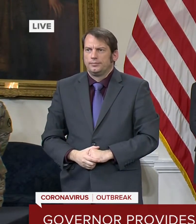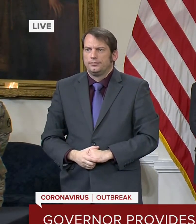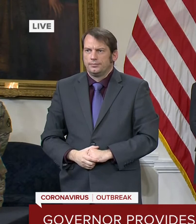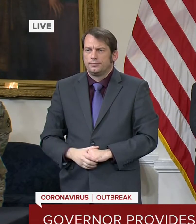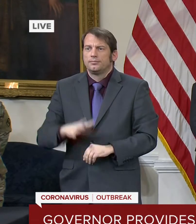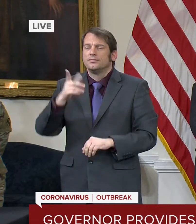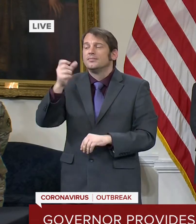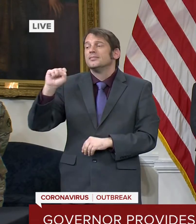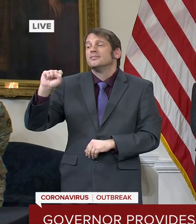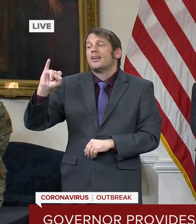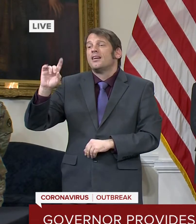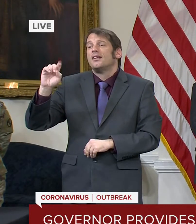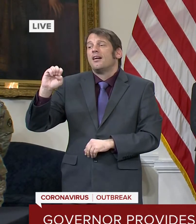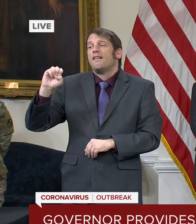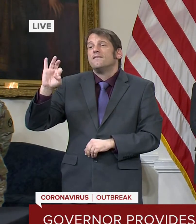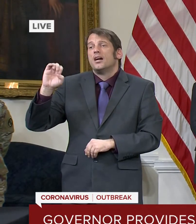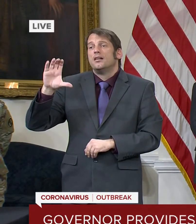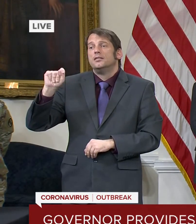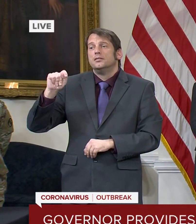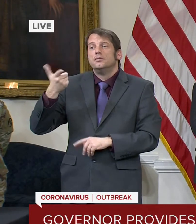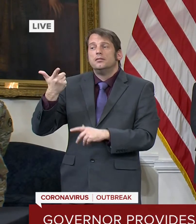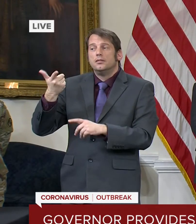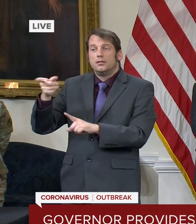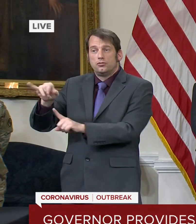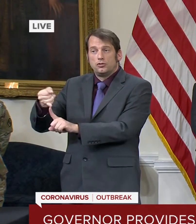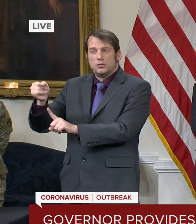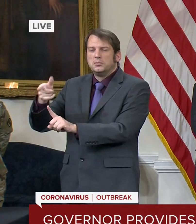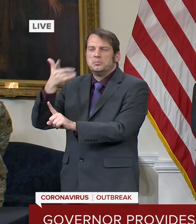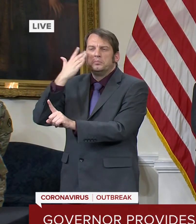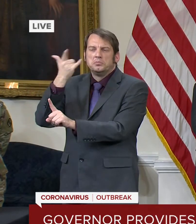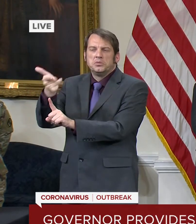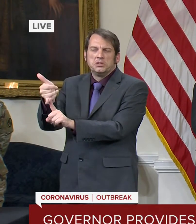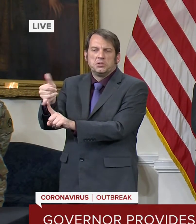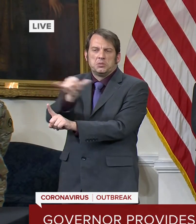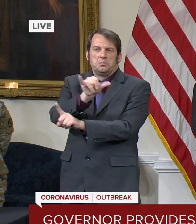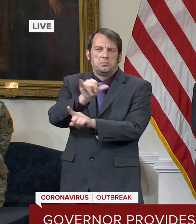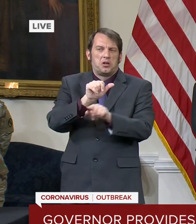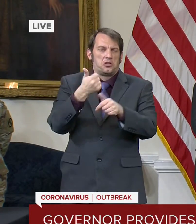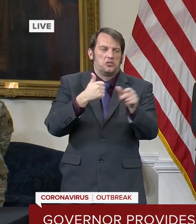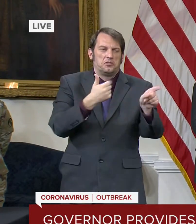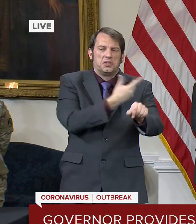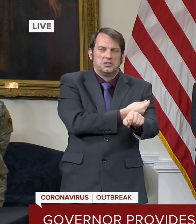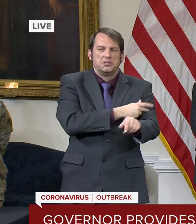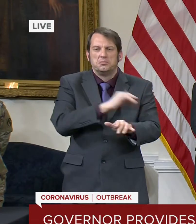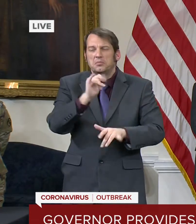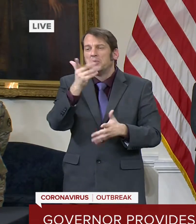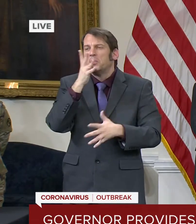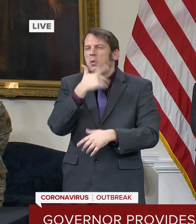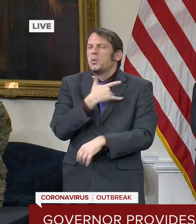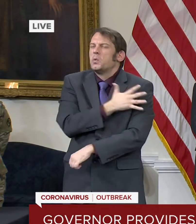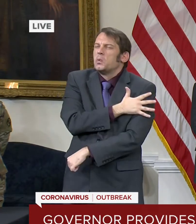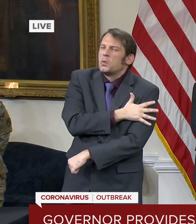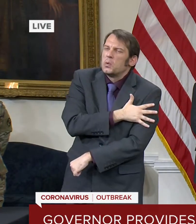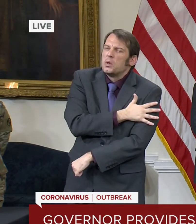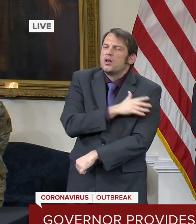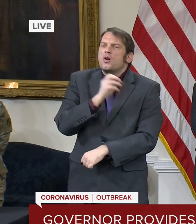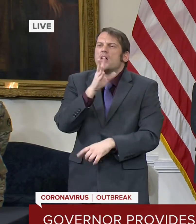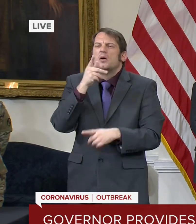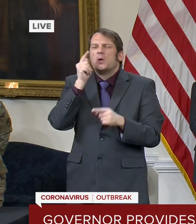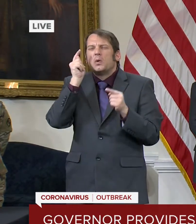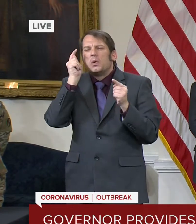include site injection pain, fatigue, headache, muscle pain, joint pain, and on occasion